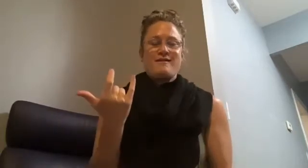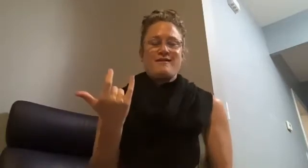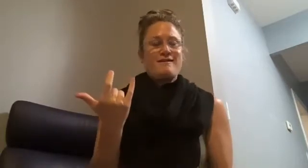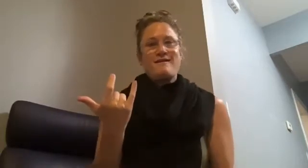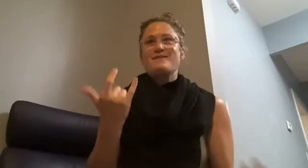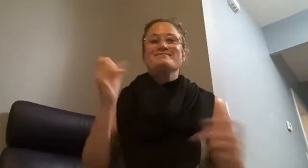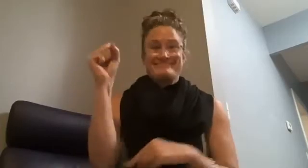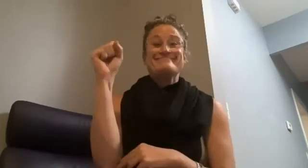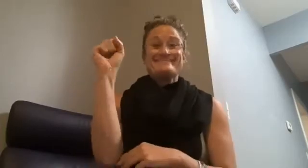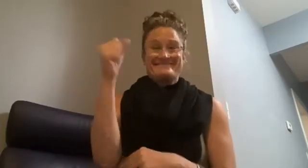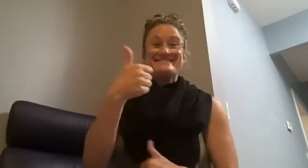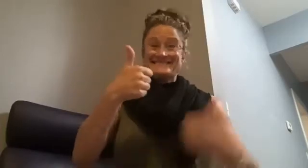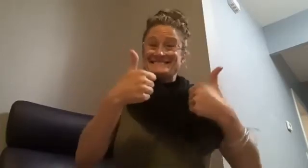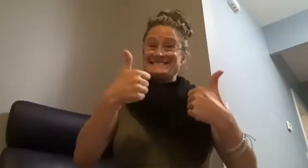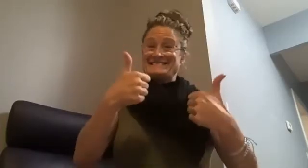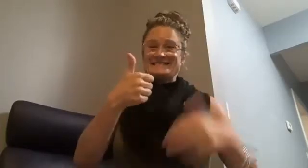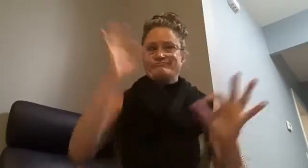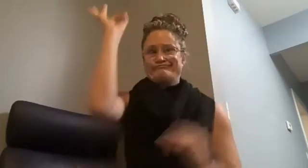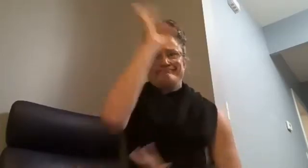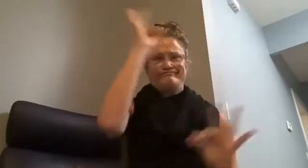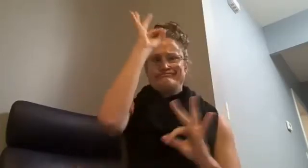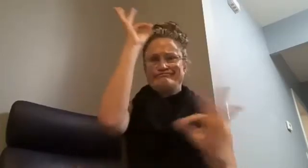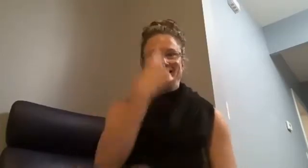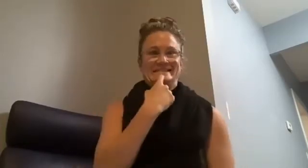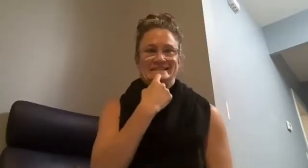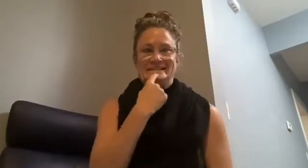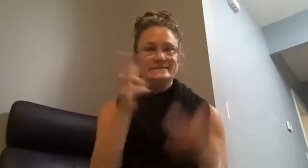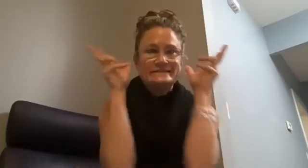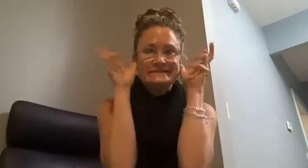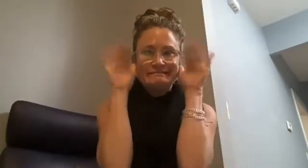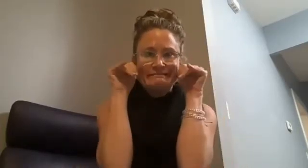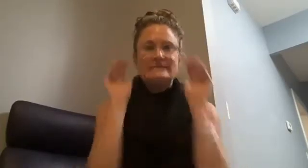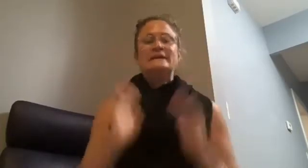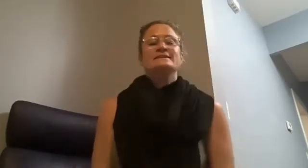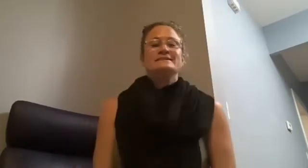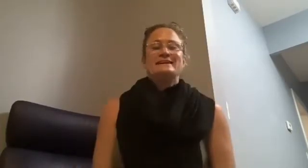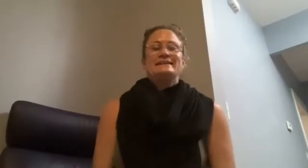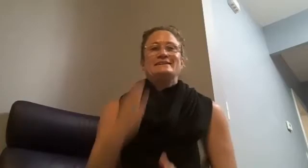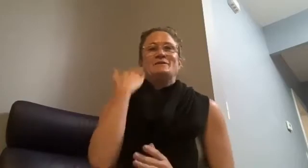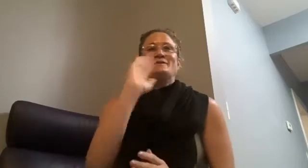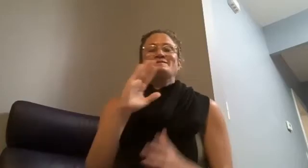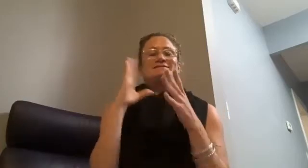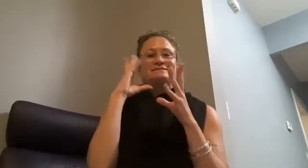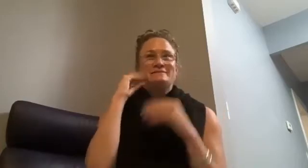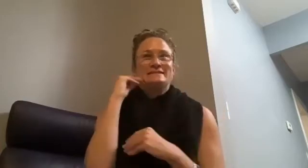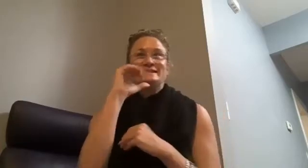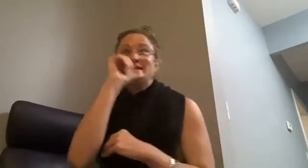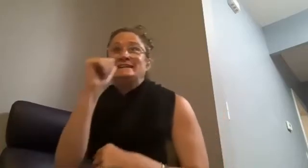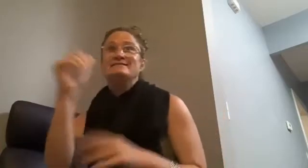and smiling and had no idea what I was saying. So I don't know if it's a better compliment that was the experience for her not hearing what I was saying,